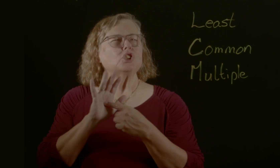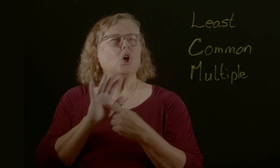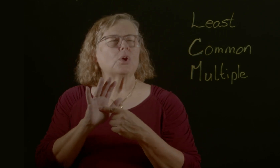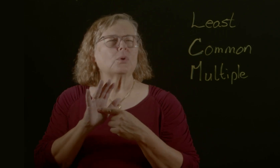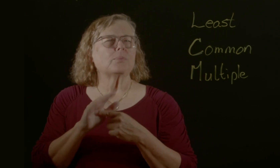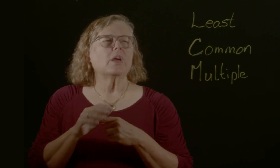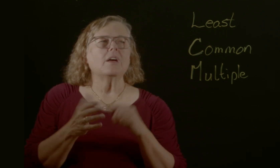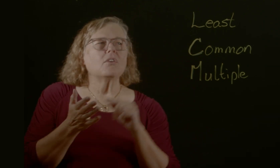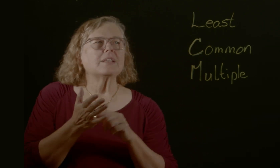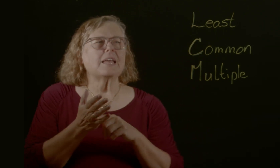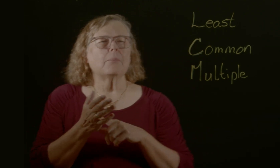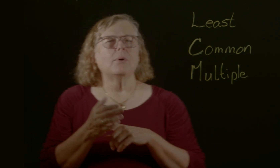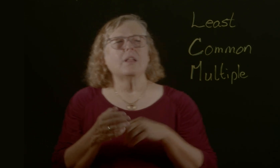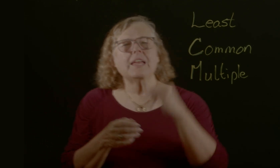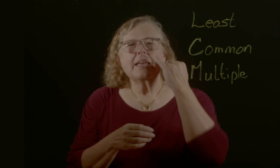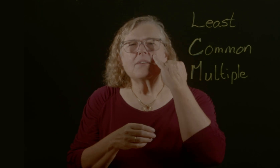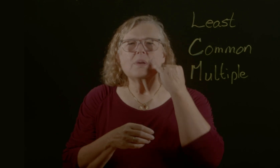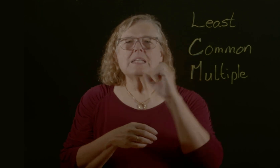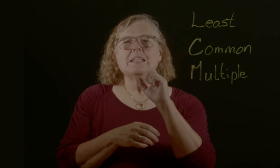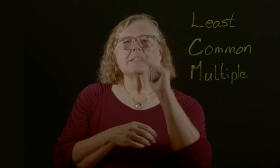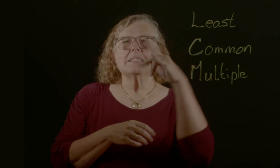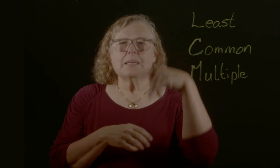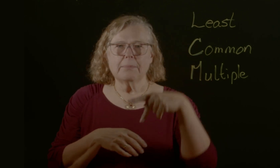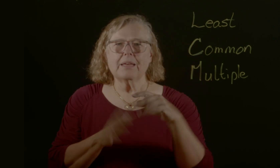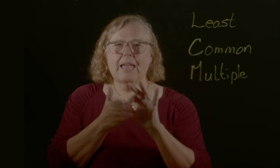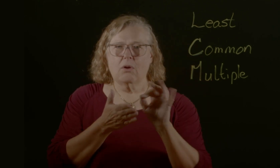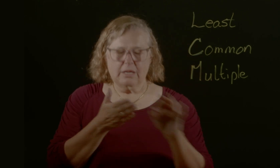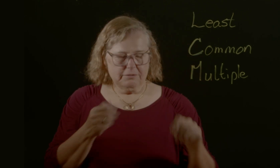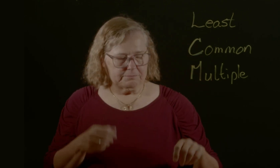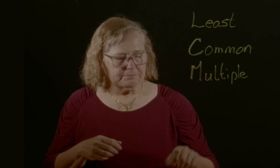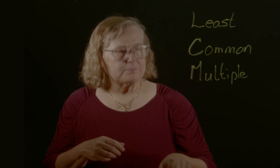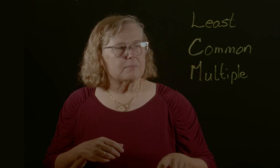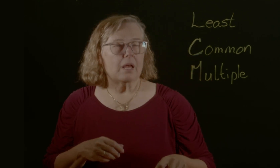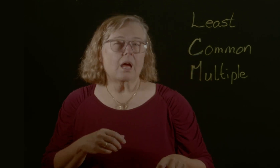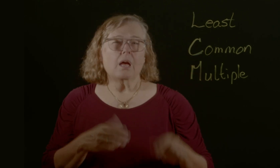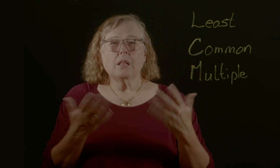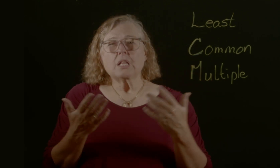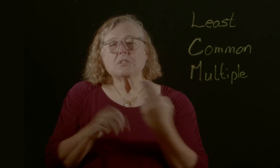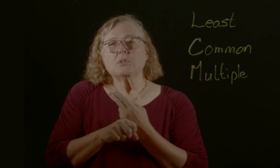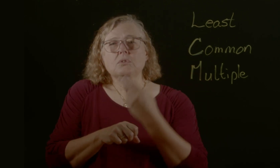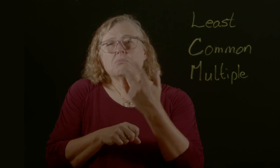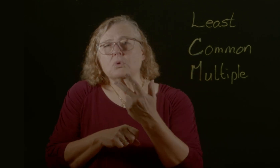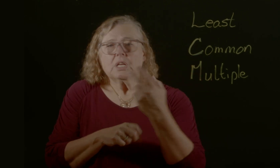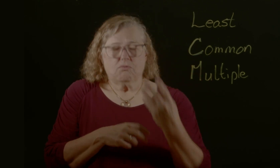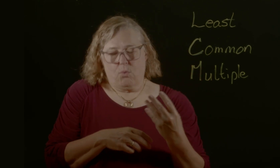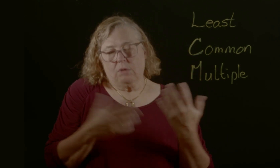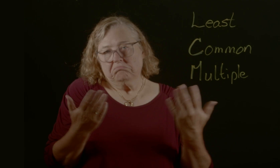you. For example, if we did some skip counting, let's say we use 3 and 4. That'd be